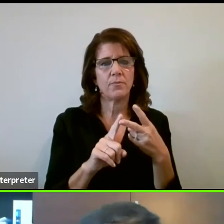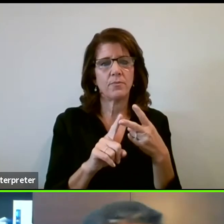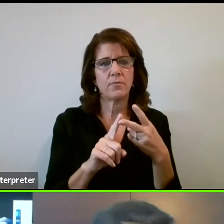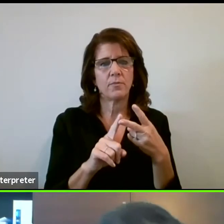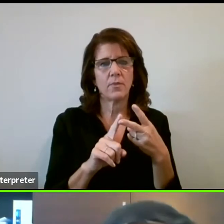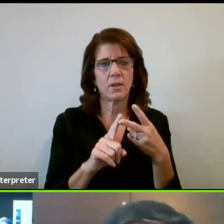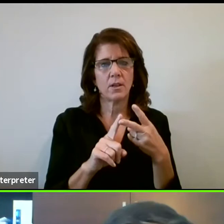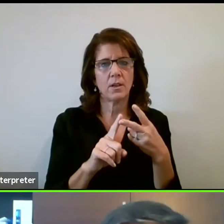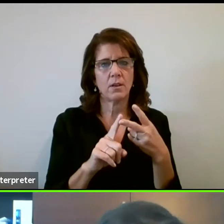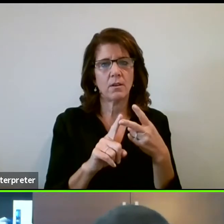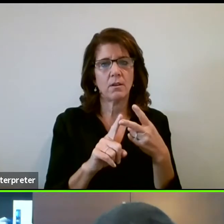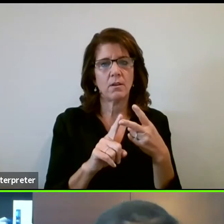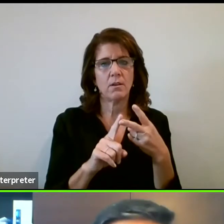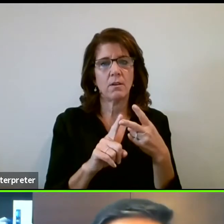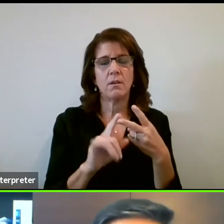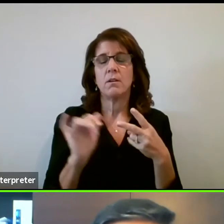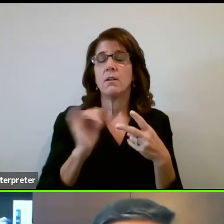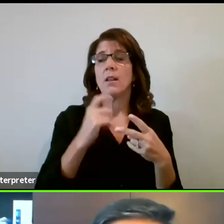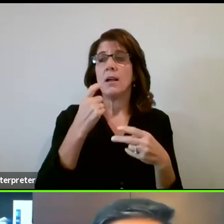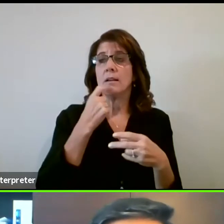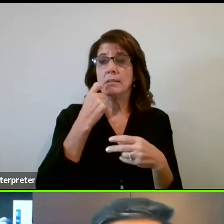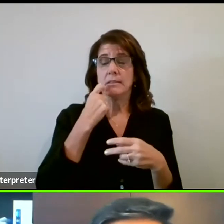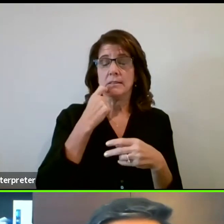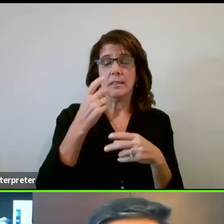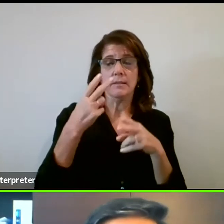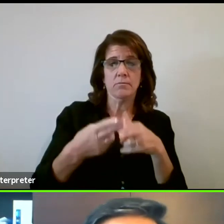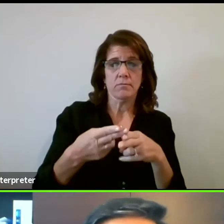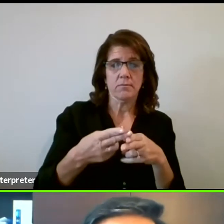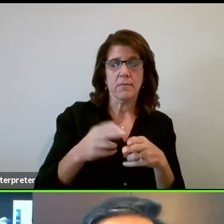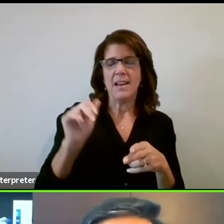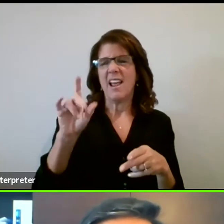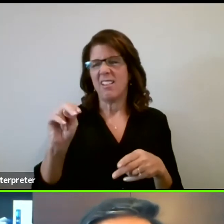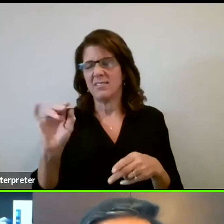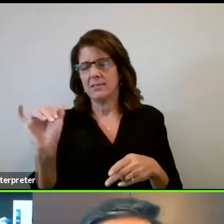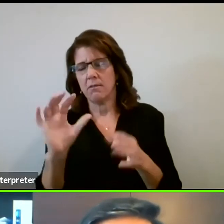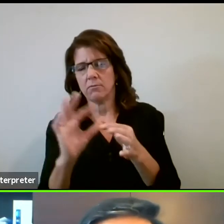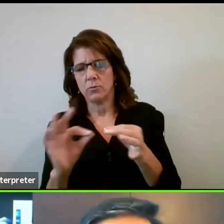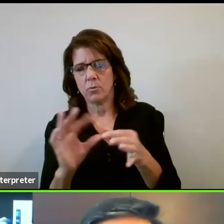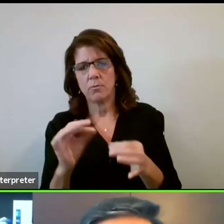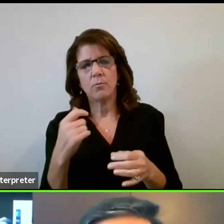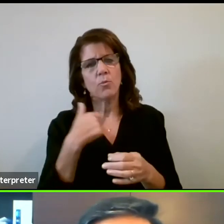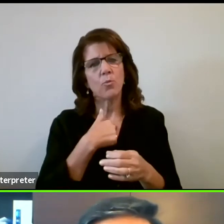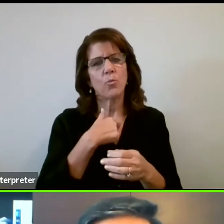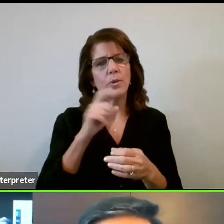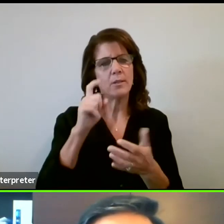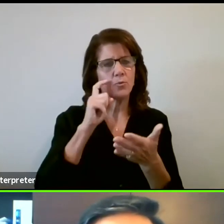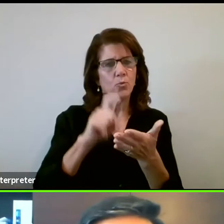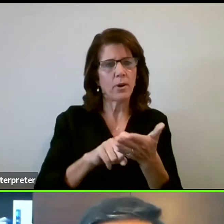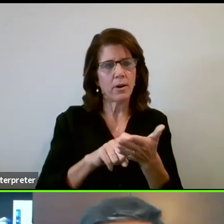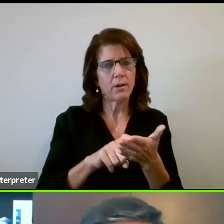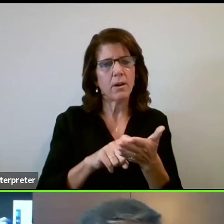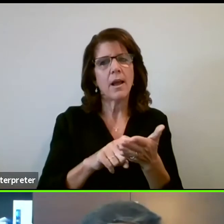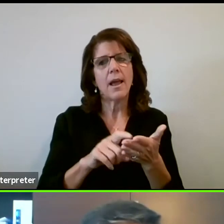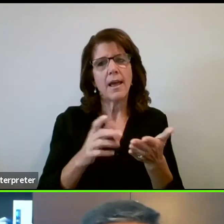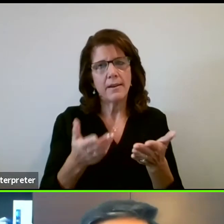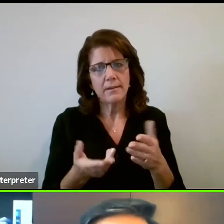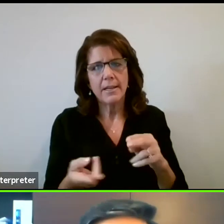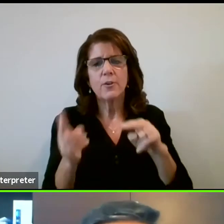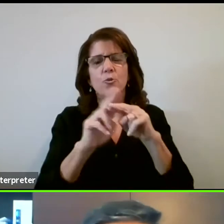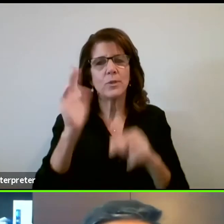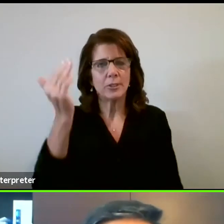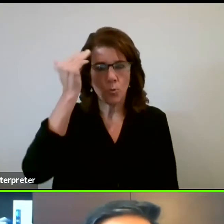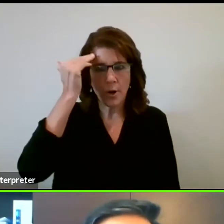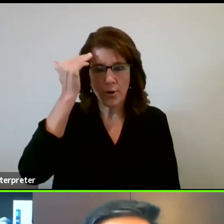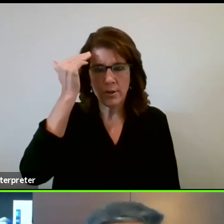as I mentioned earlier, and as Alison alluded to, we need to recognize and raise awareness to